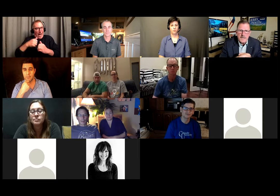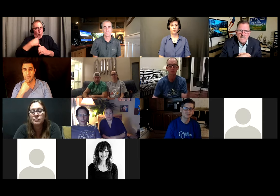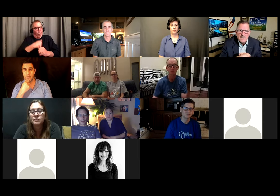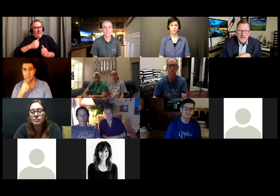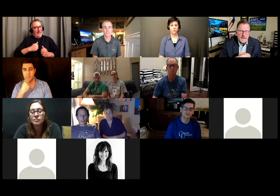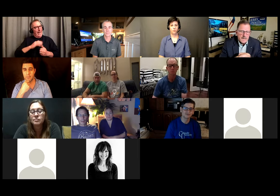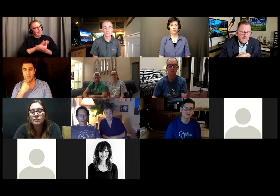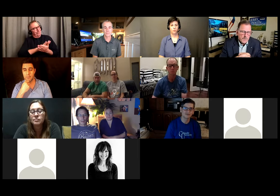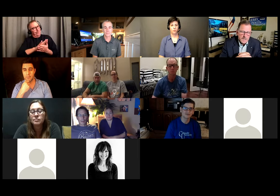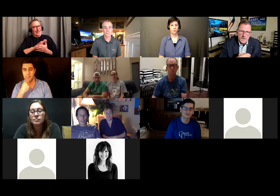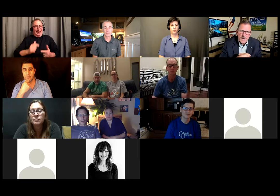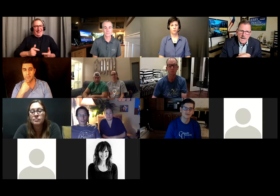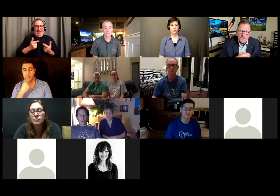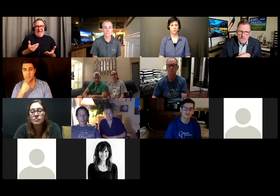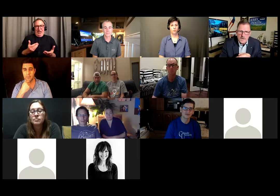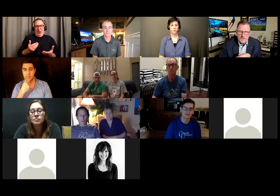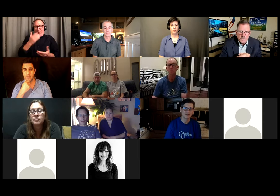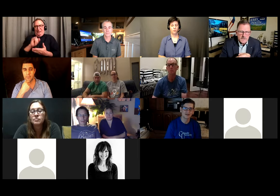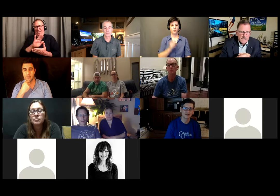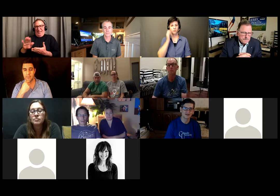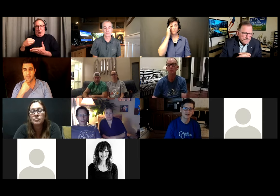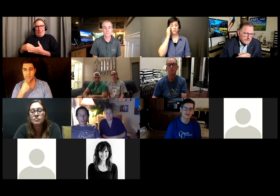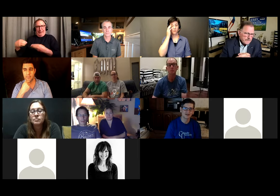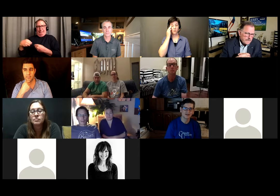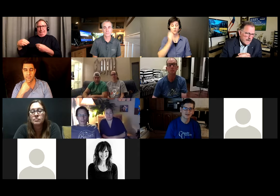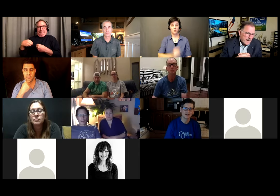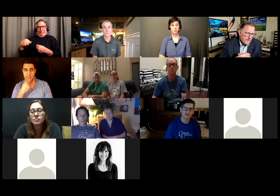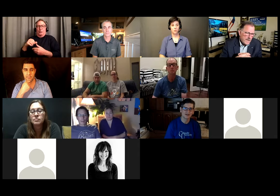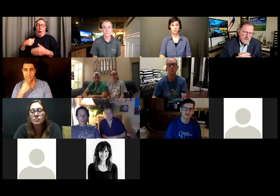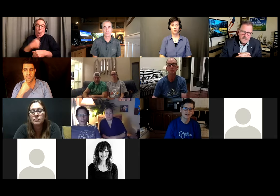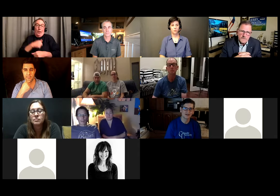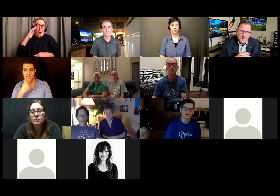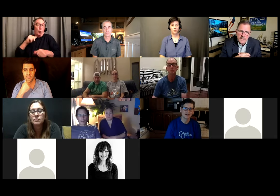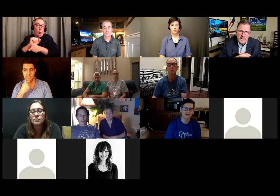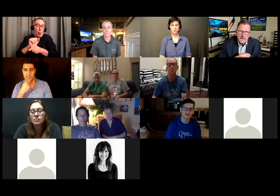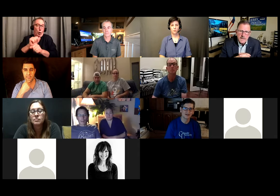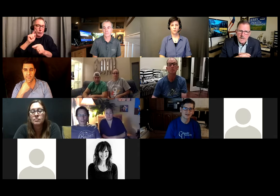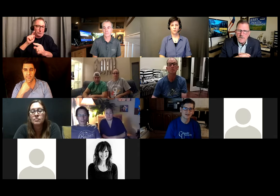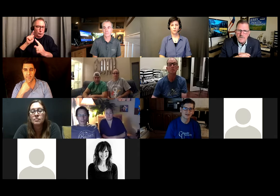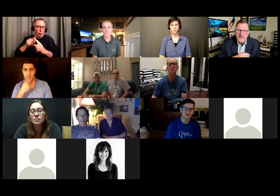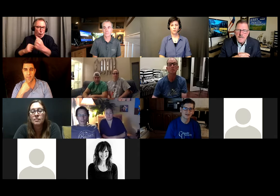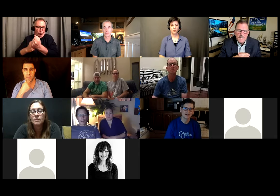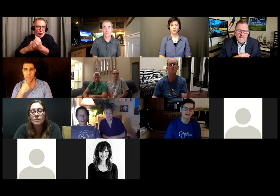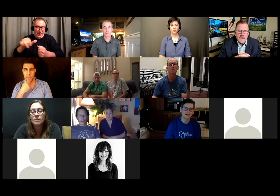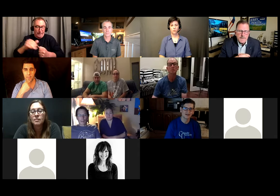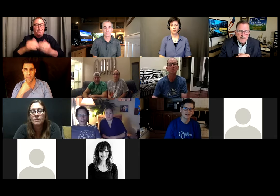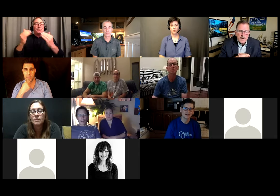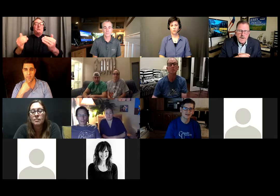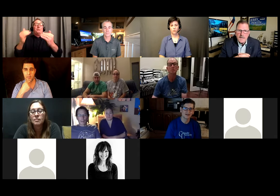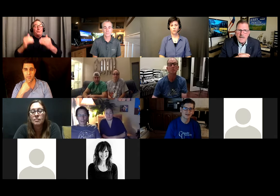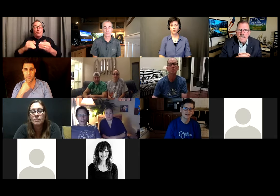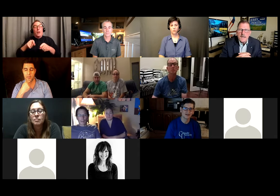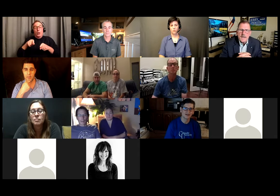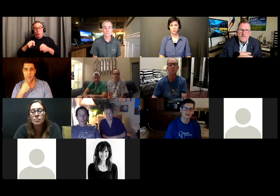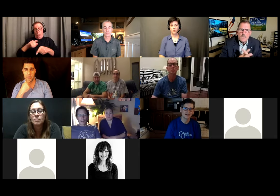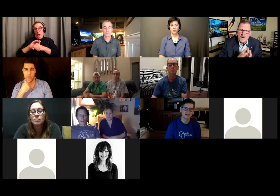city. So we know that, and we're working towards that. We also, during COVID,